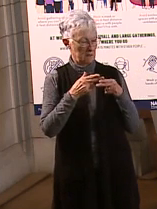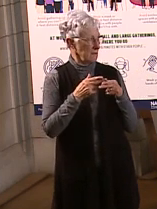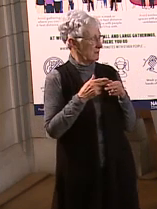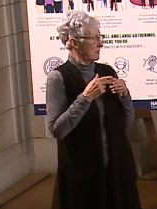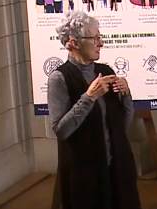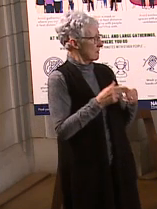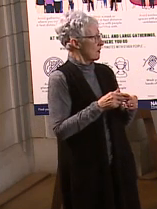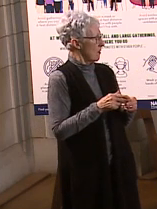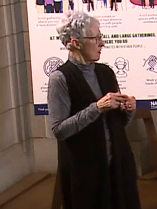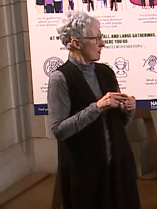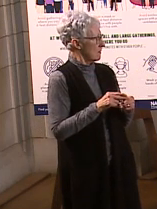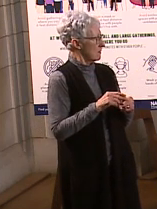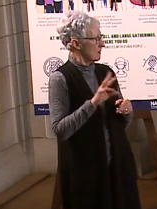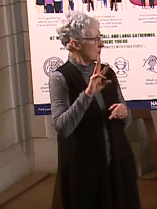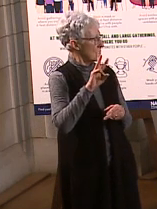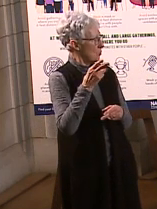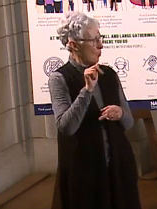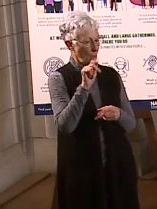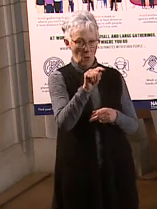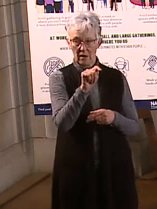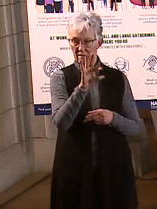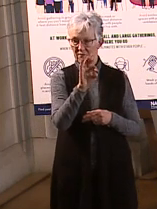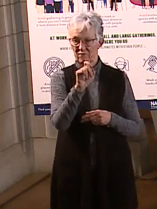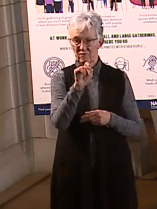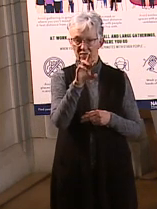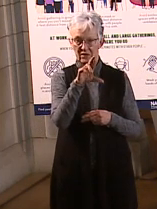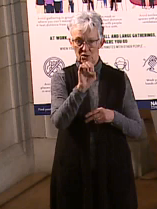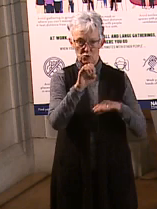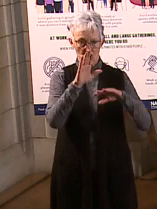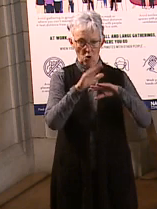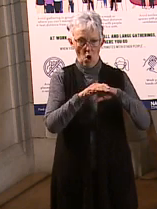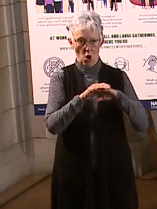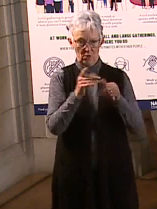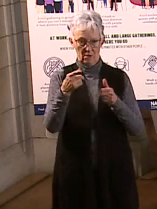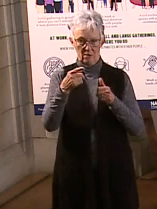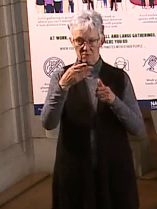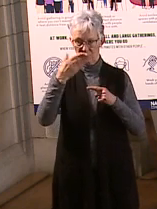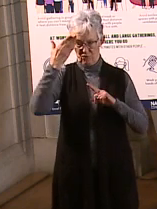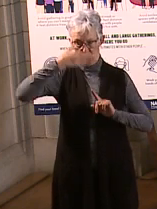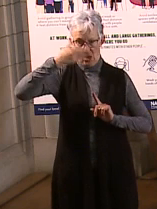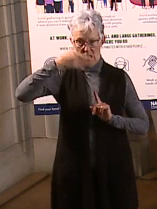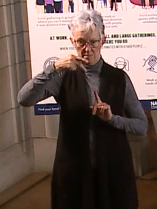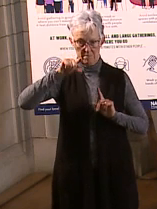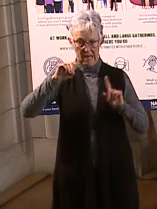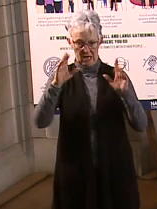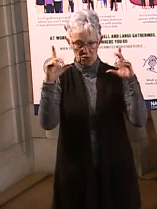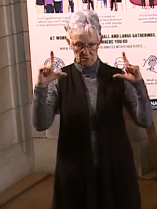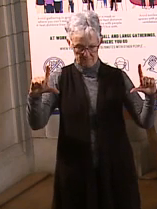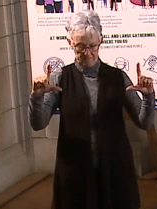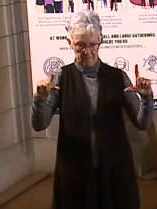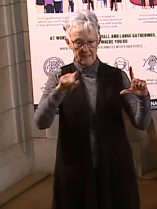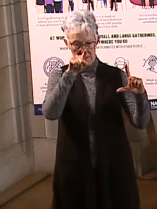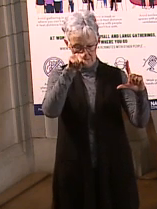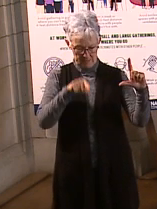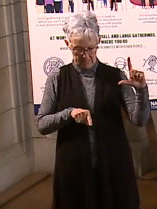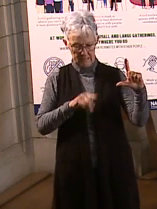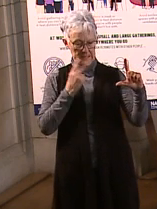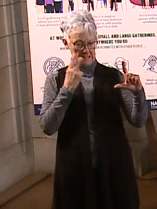Featured on the main page. And so as we go down the main page, you'll find the lookup